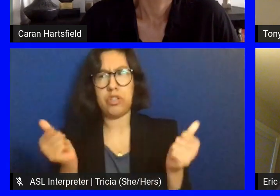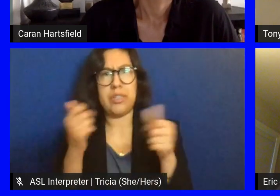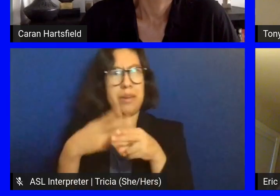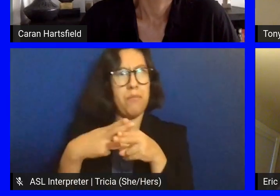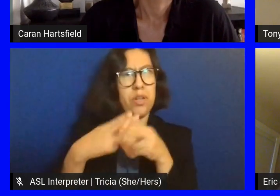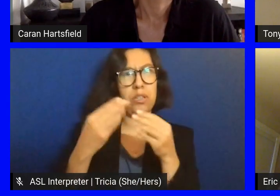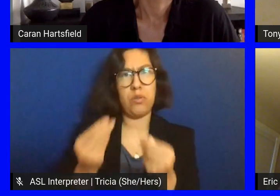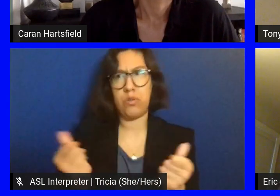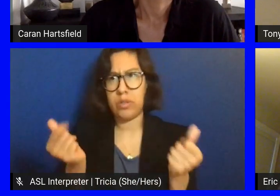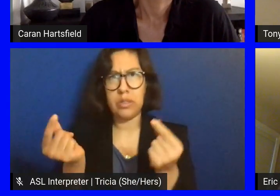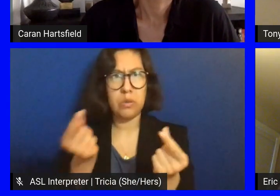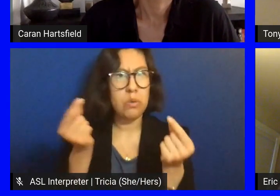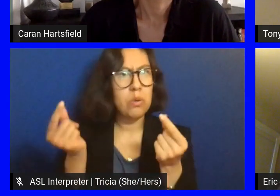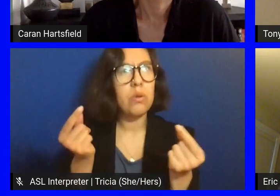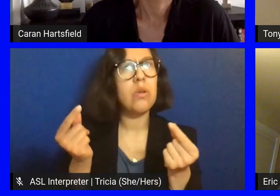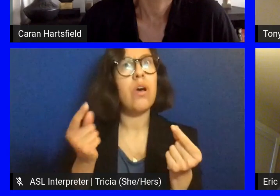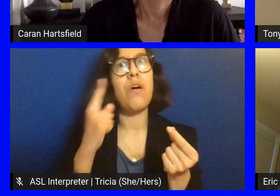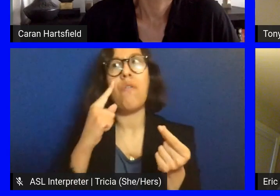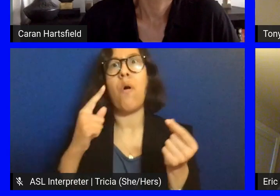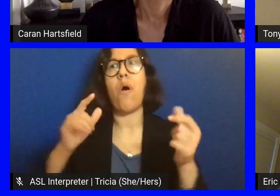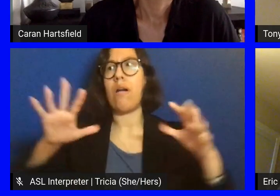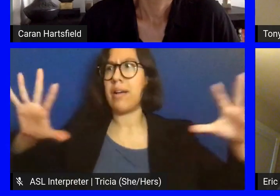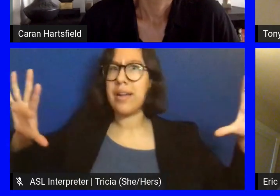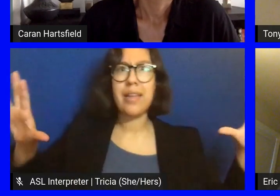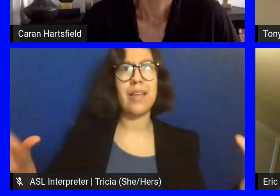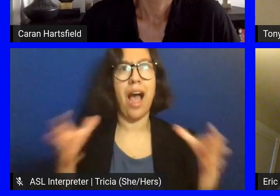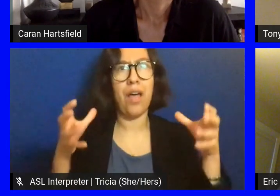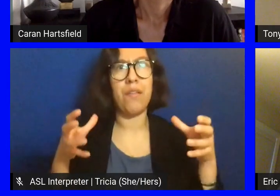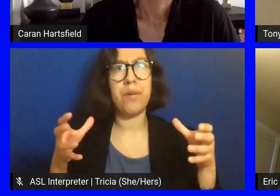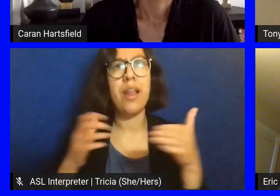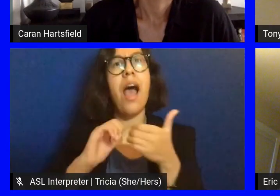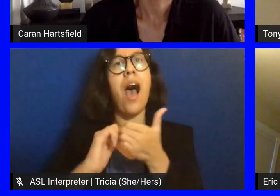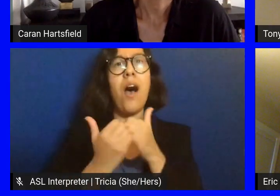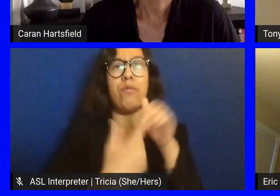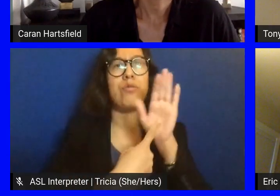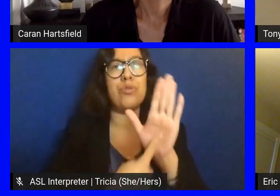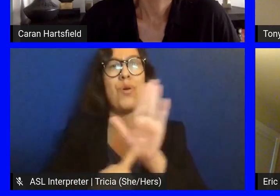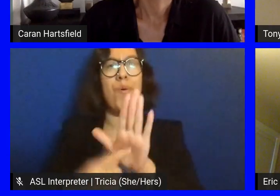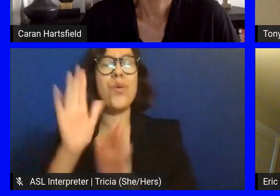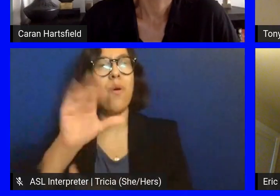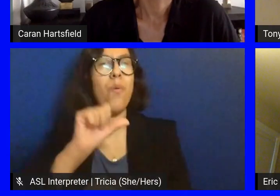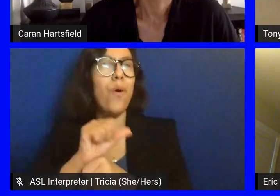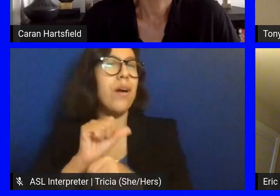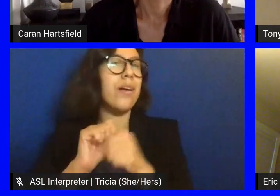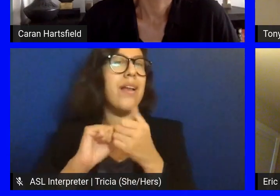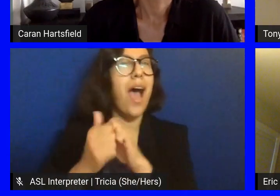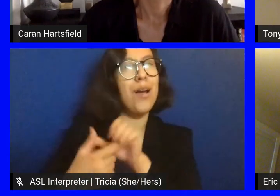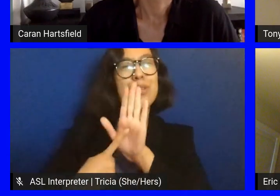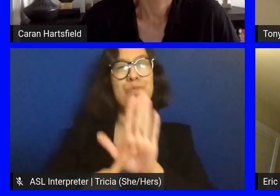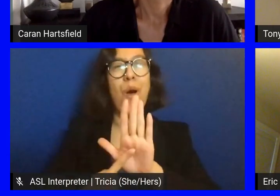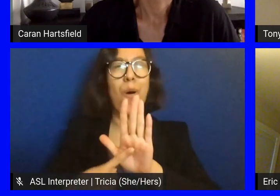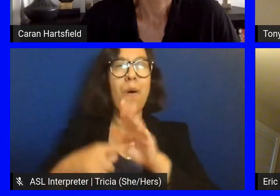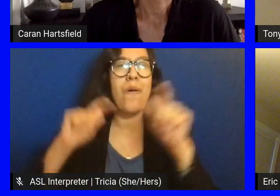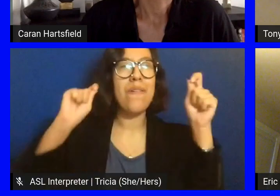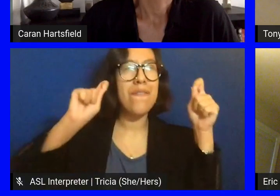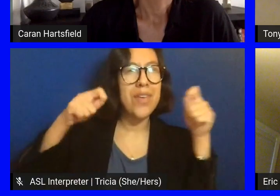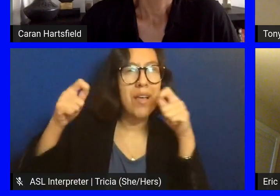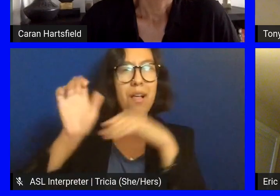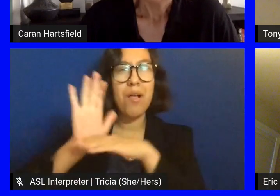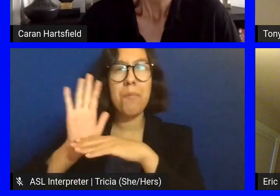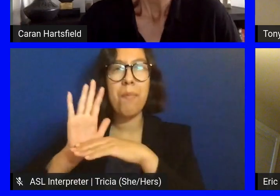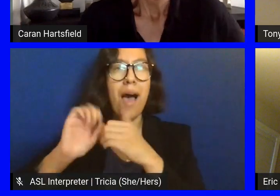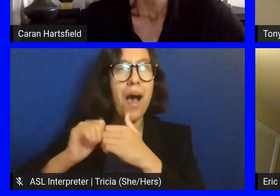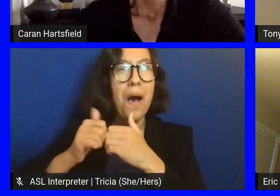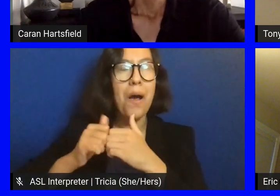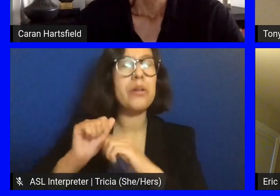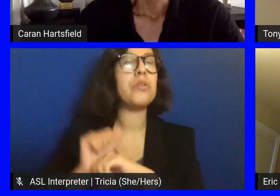solution for a mass gathering, how to showcase your work and how to showcase film. So I just wanted to